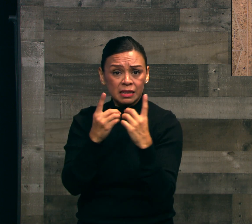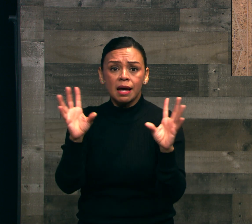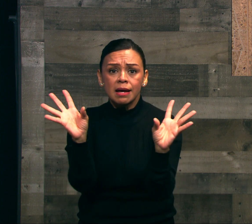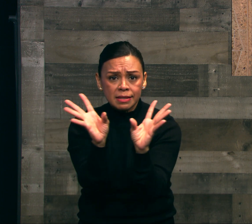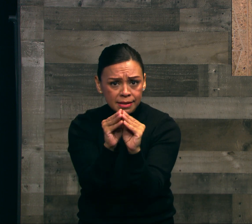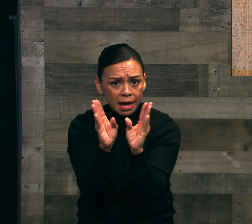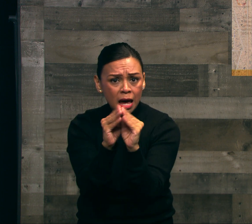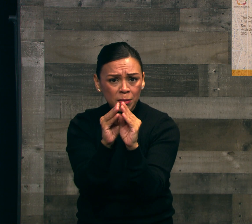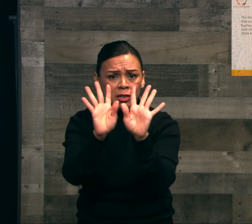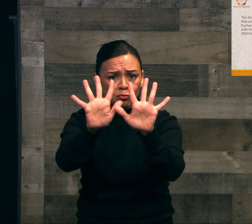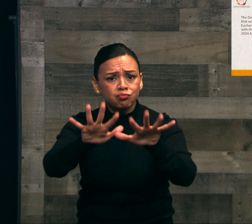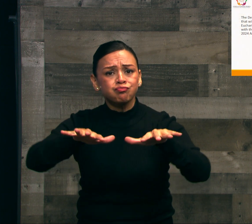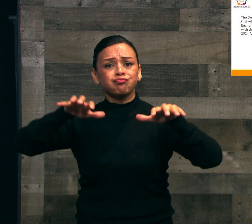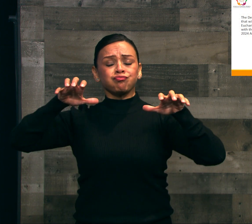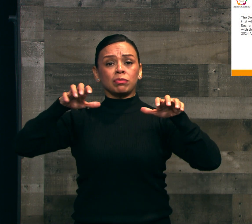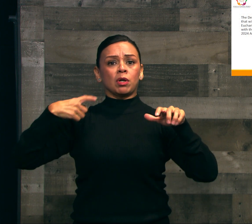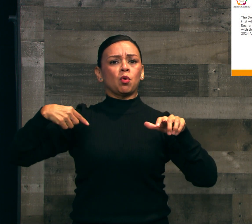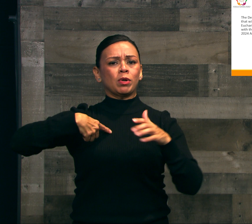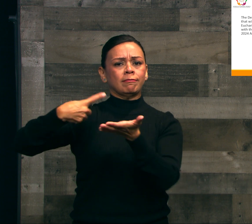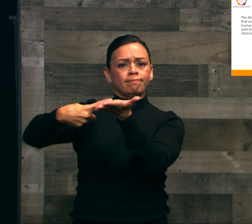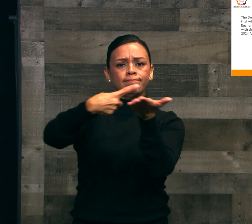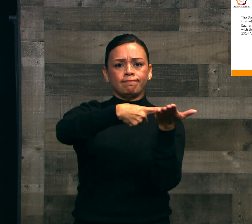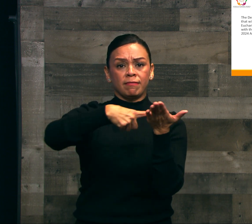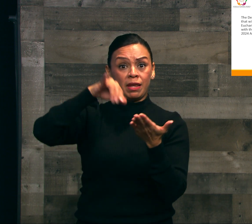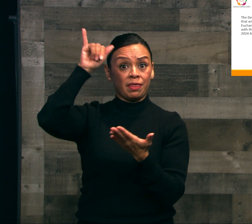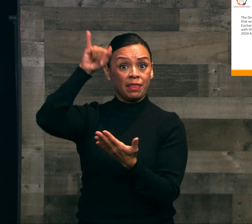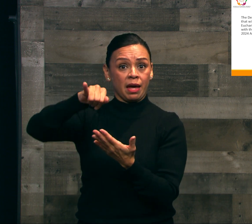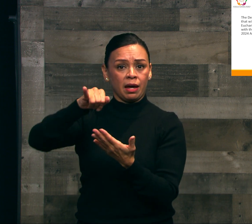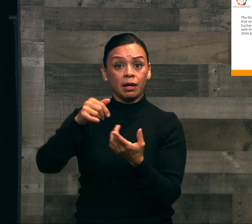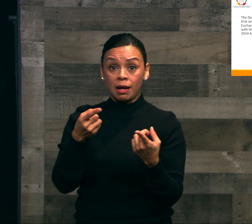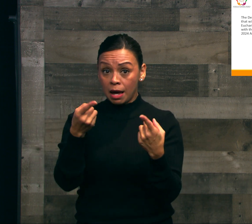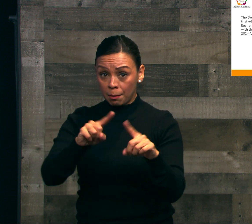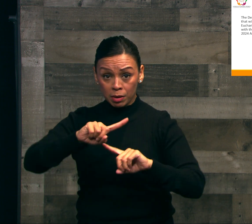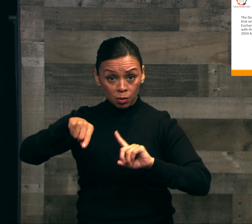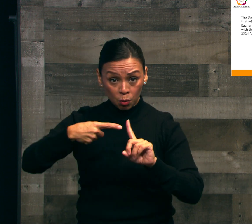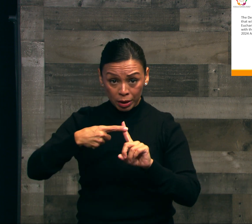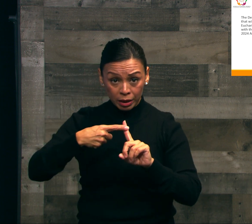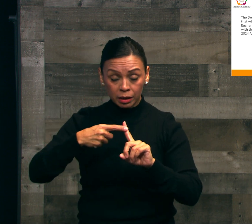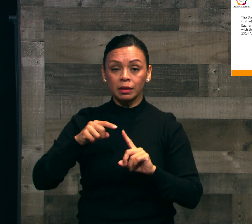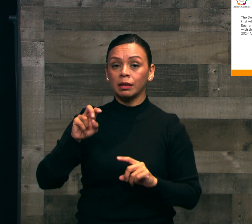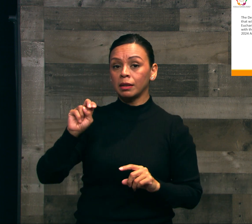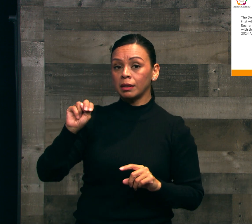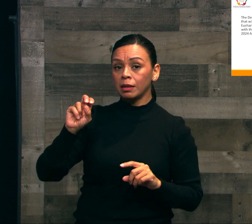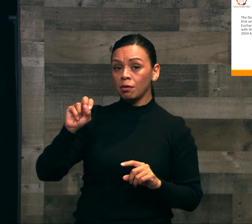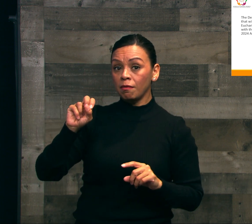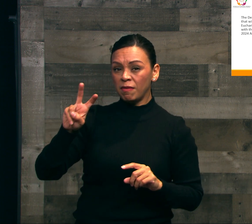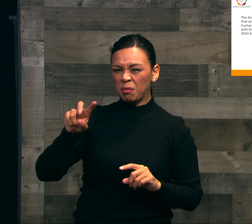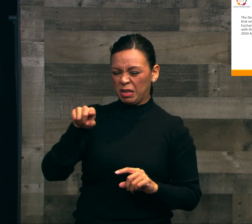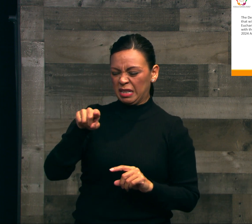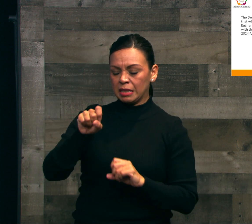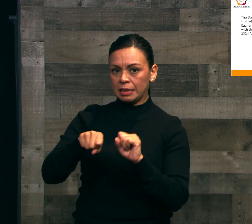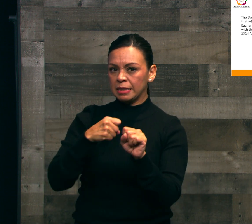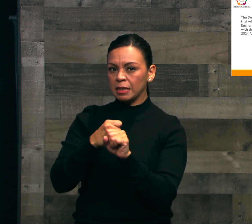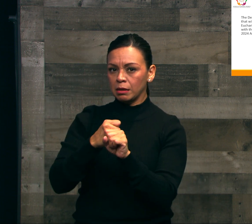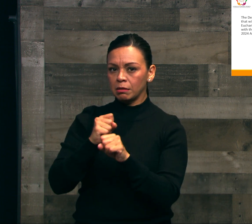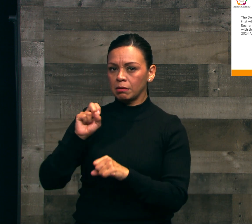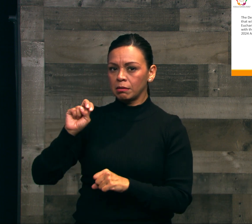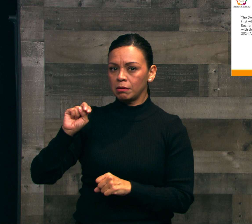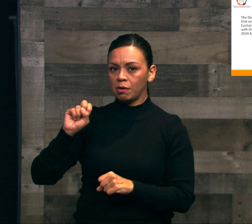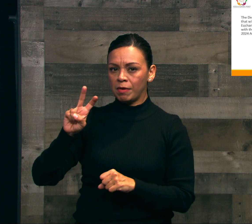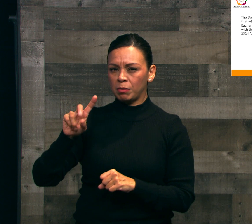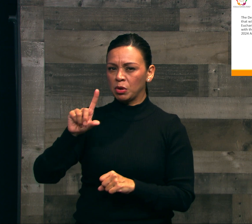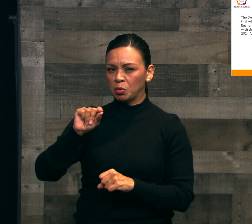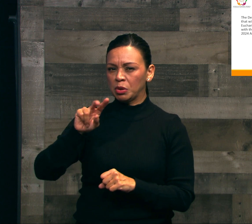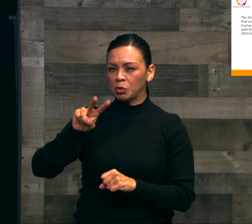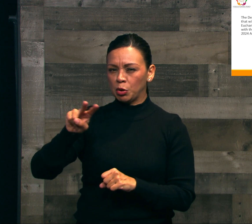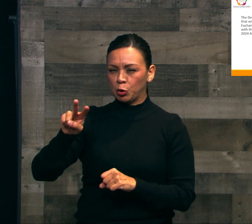will, assemblies that will address this issue in November of this year. And